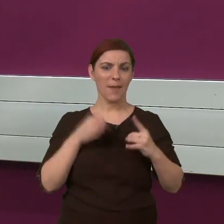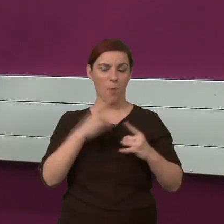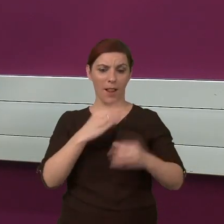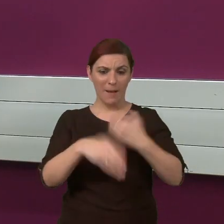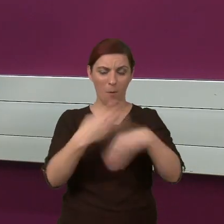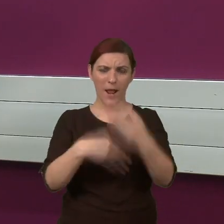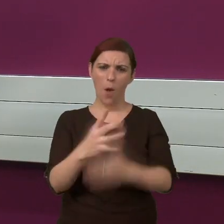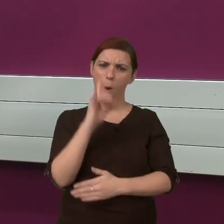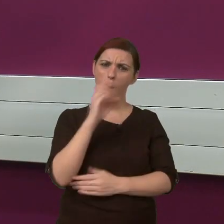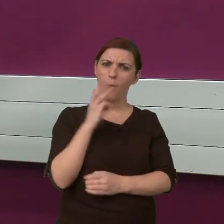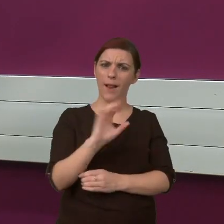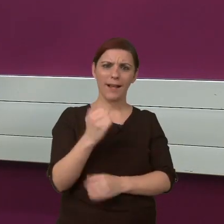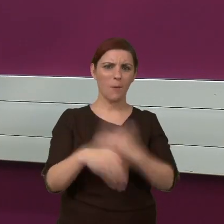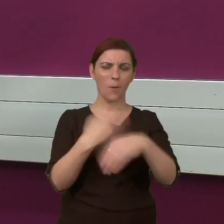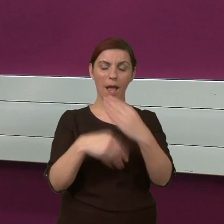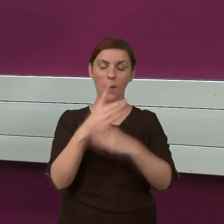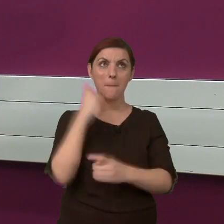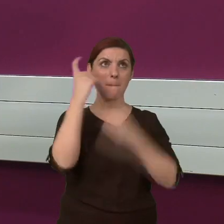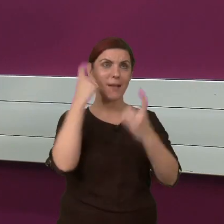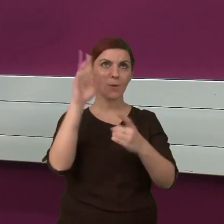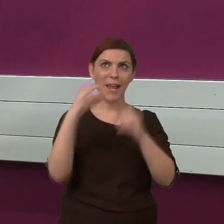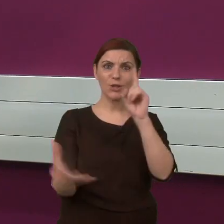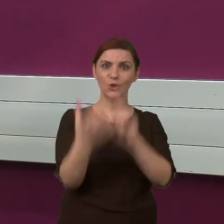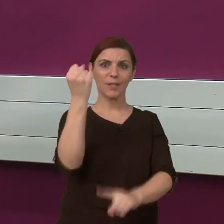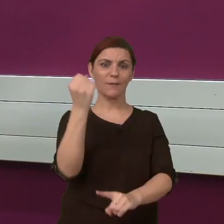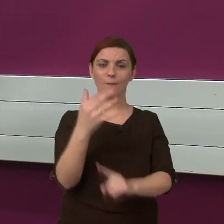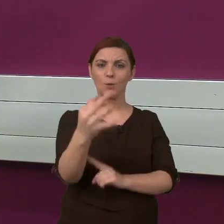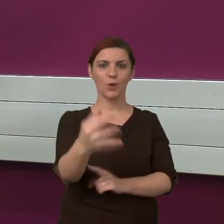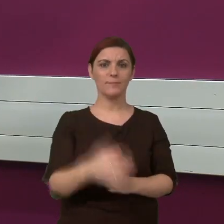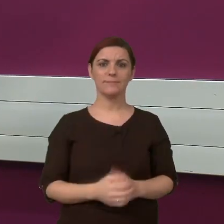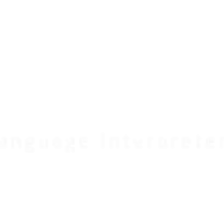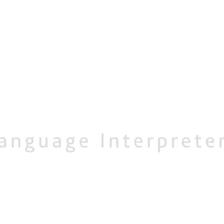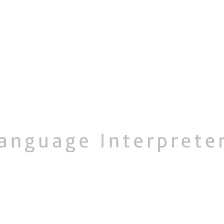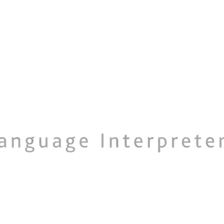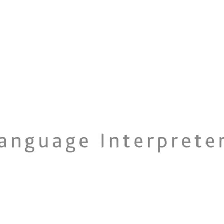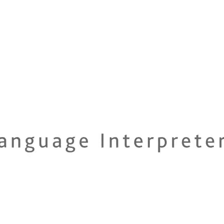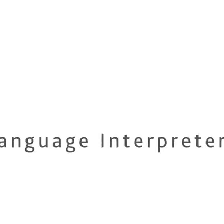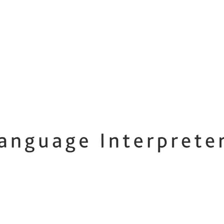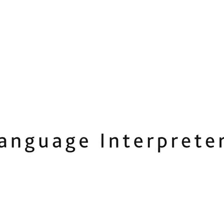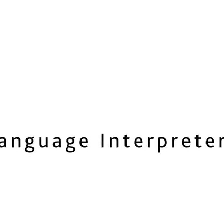going forward. I hope it will progress, and I can only imagine the potential we have in a year.